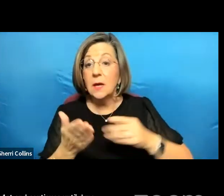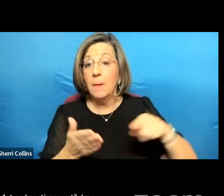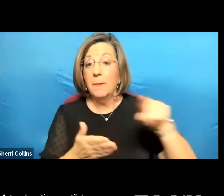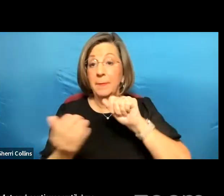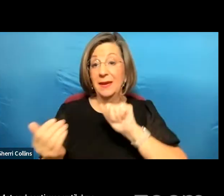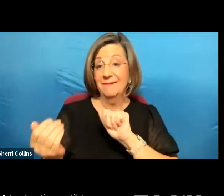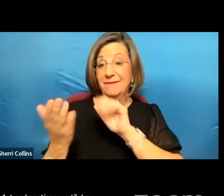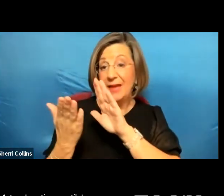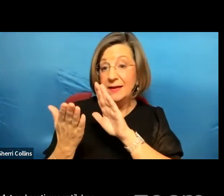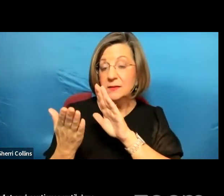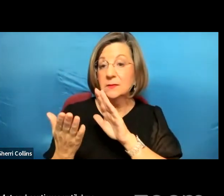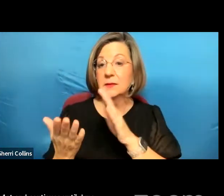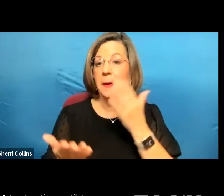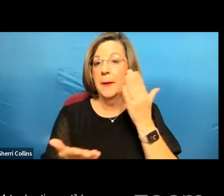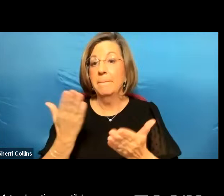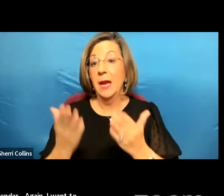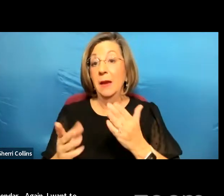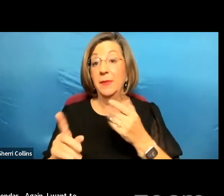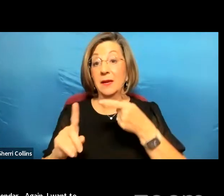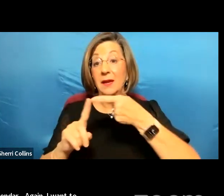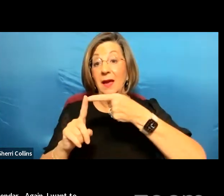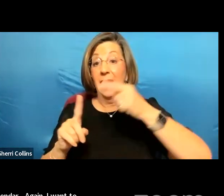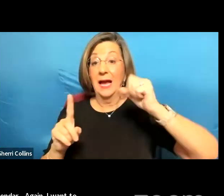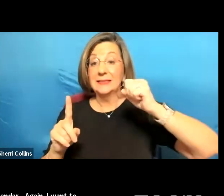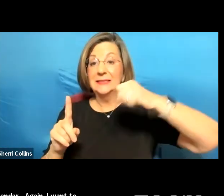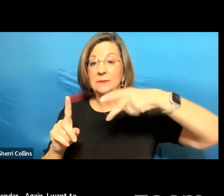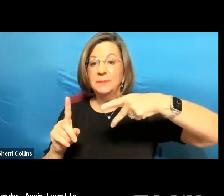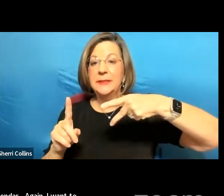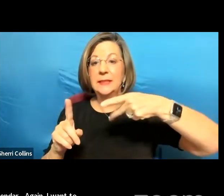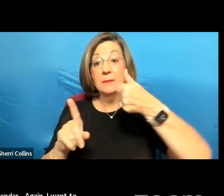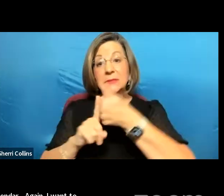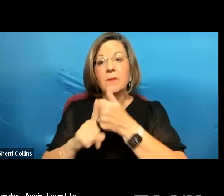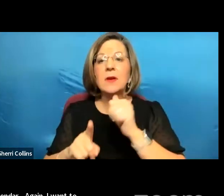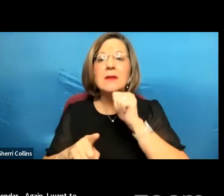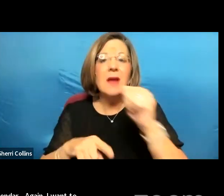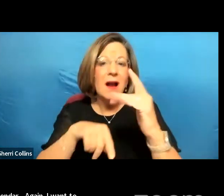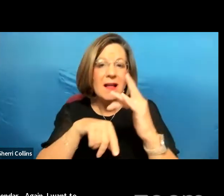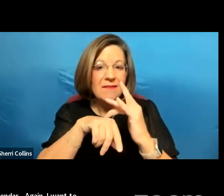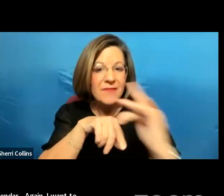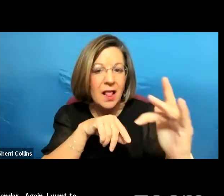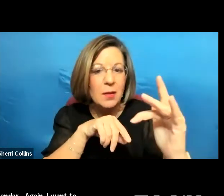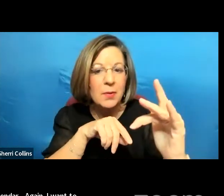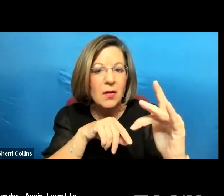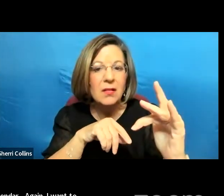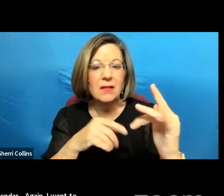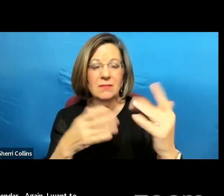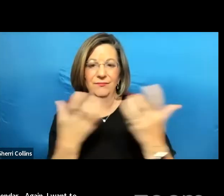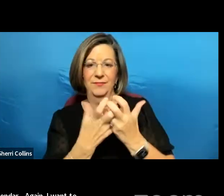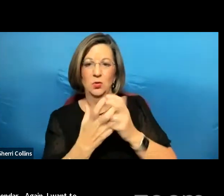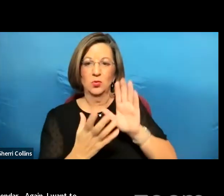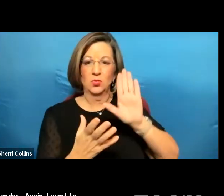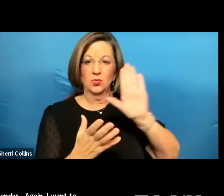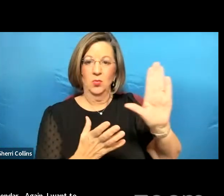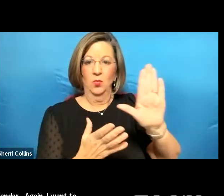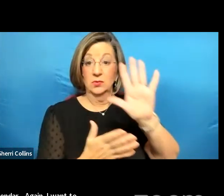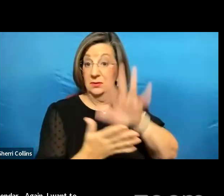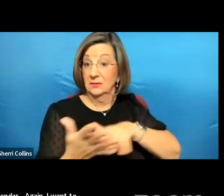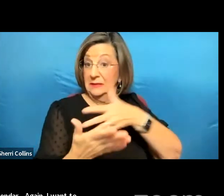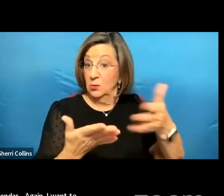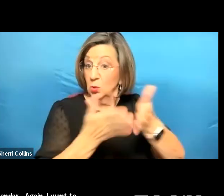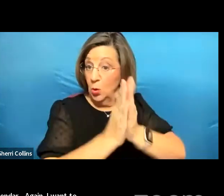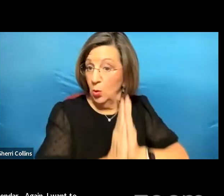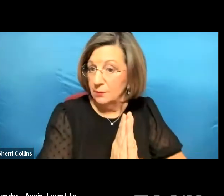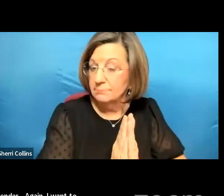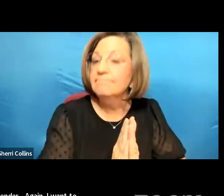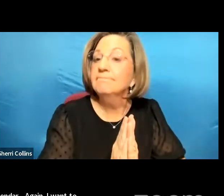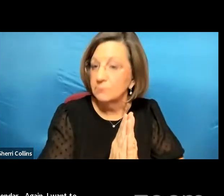challenge, perhaps, is that some people are facing is that SSPs are not available